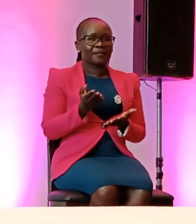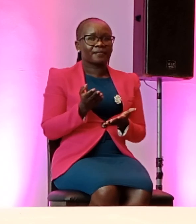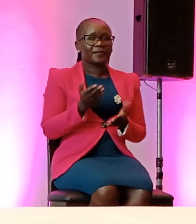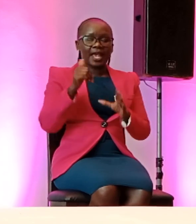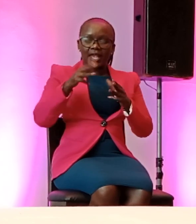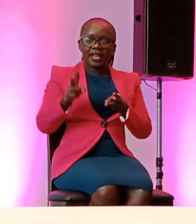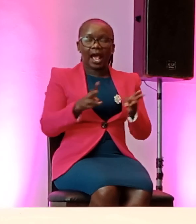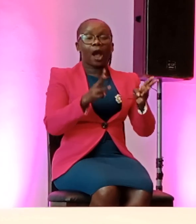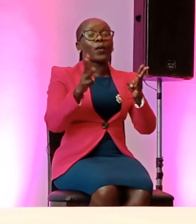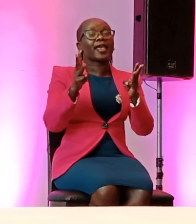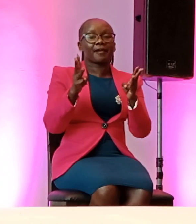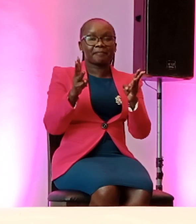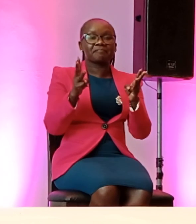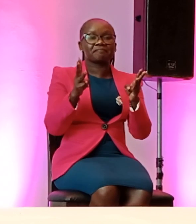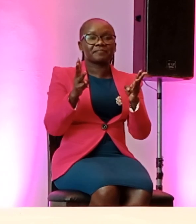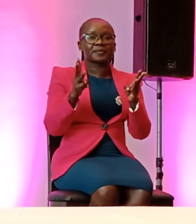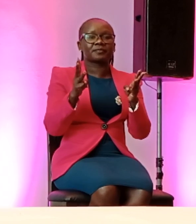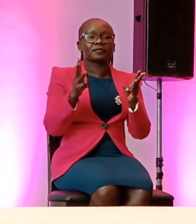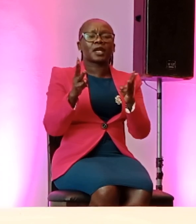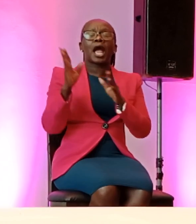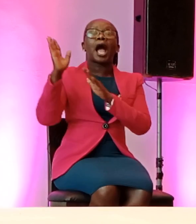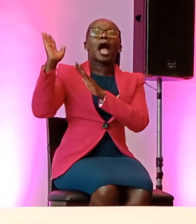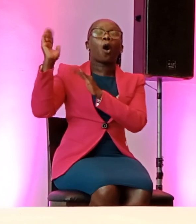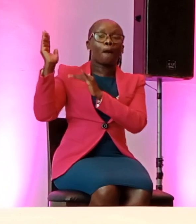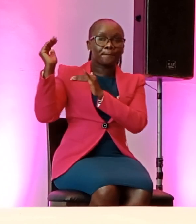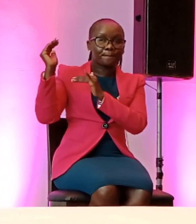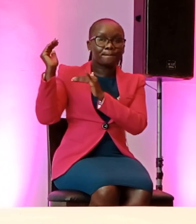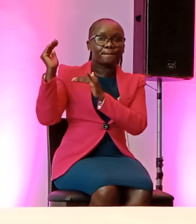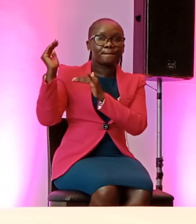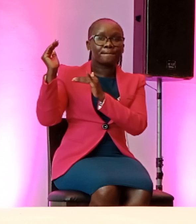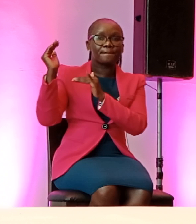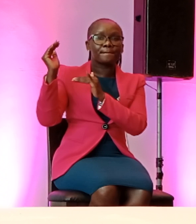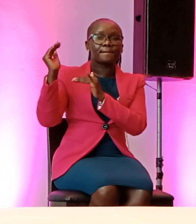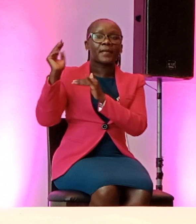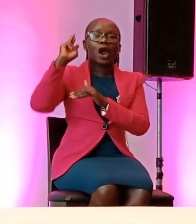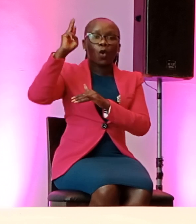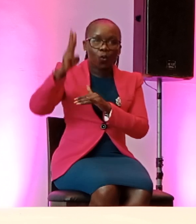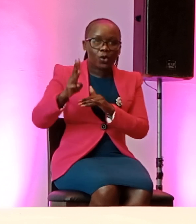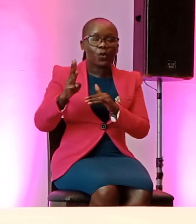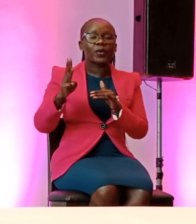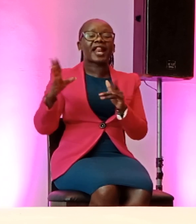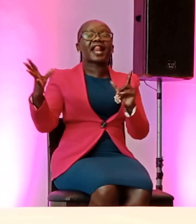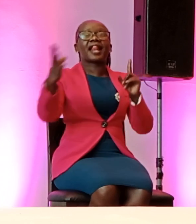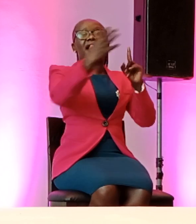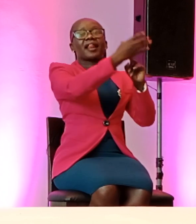in a way. I hope you will reach